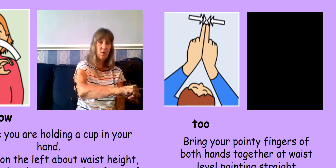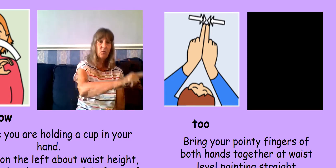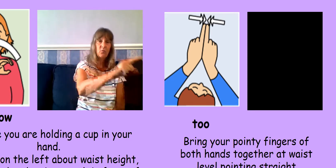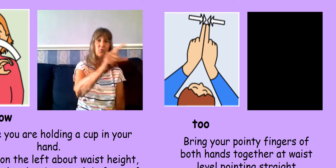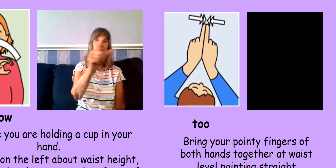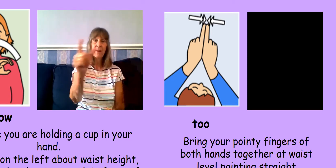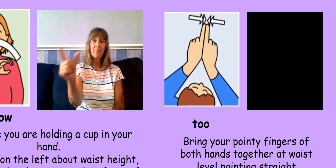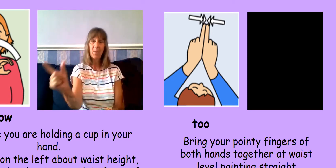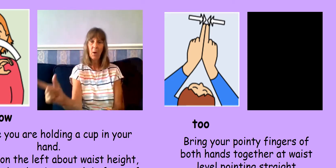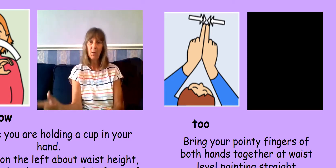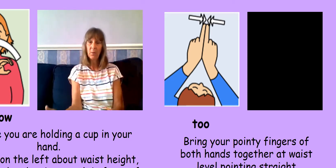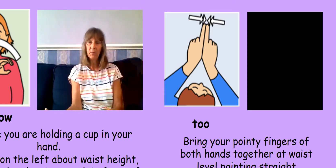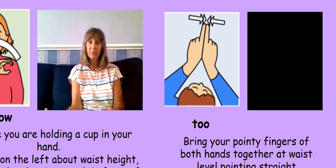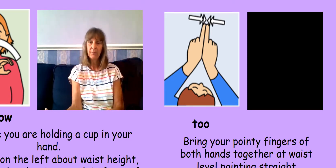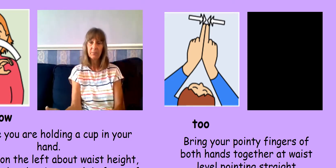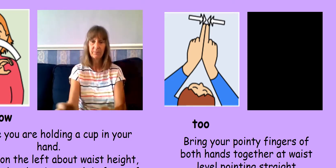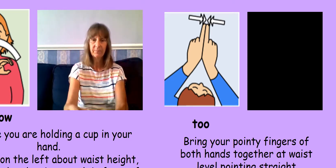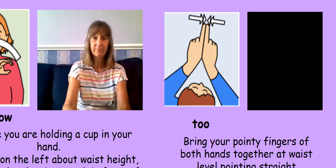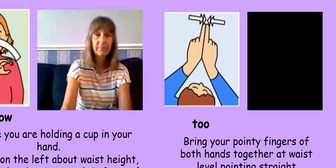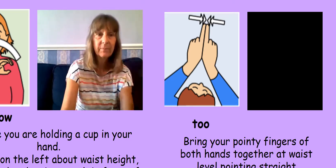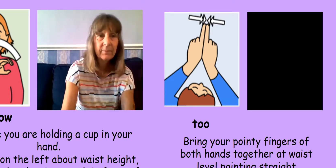it? Rainbow.